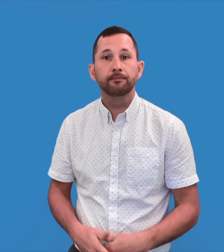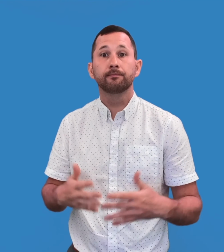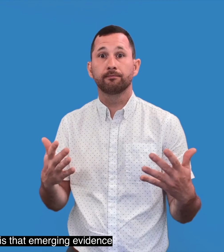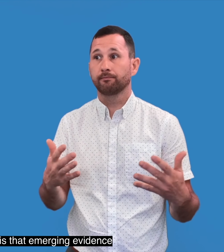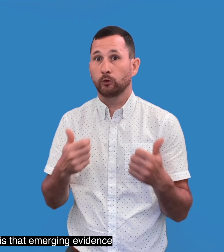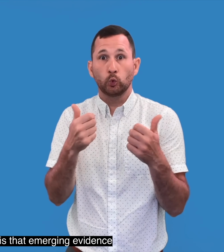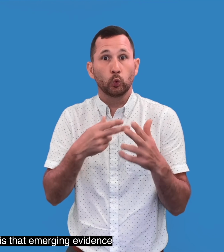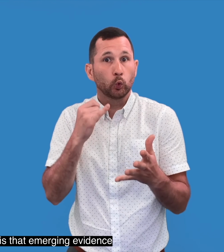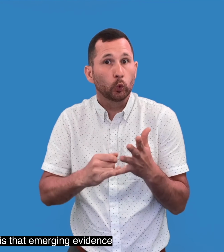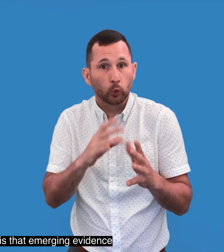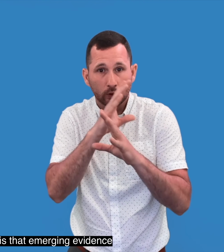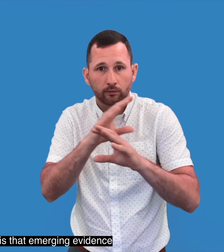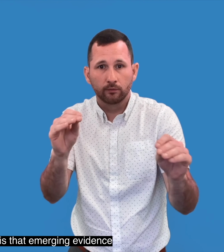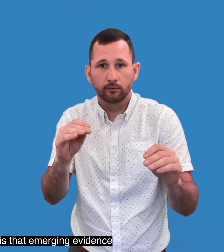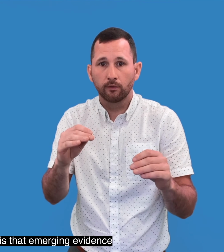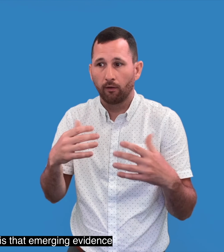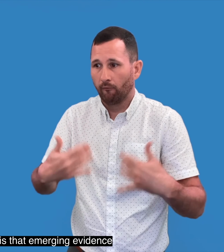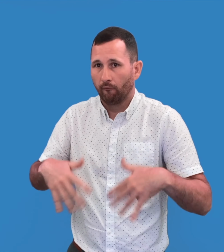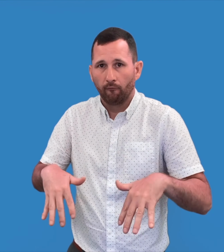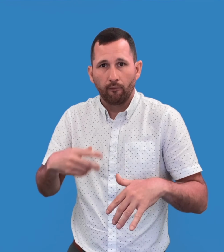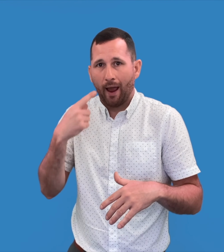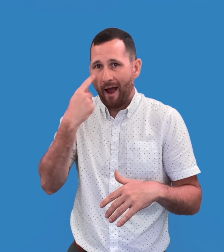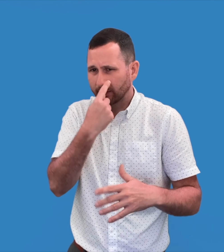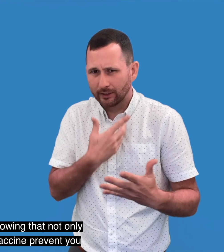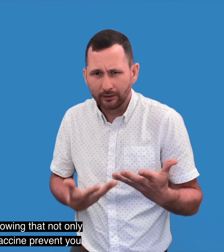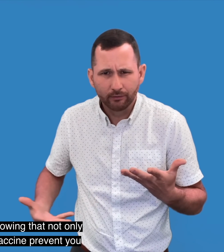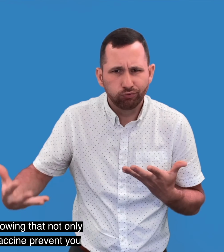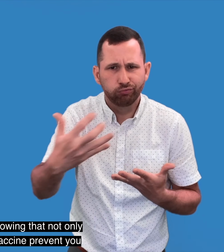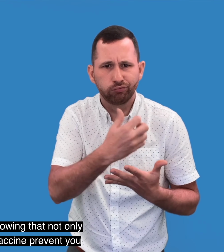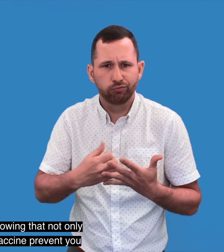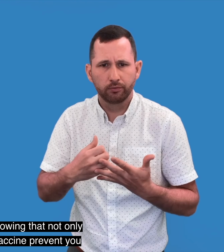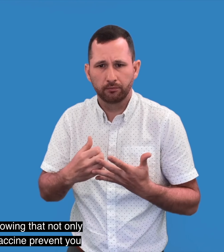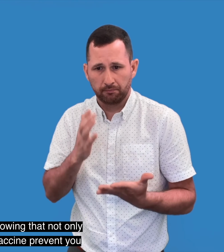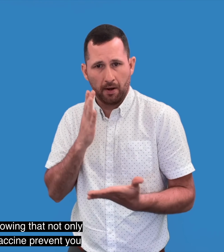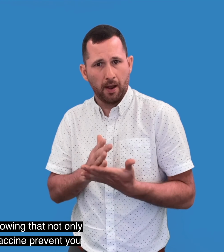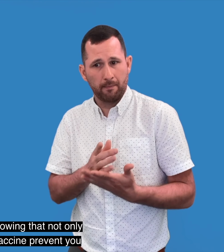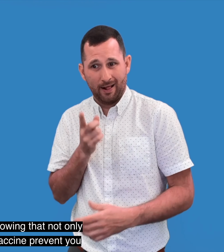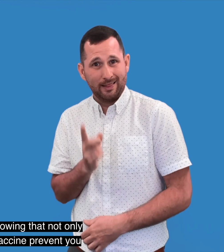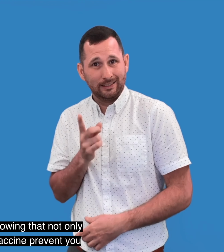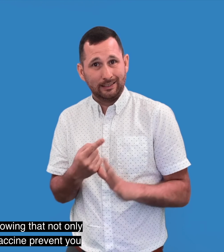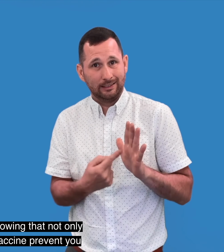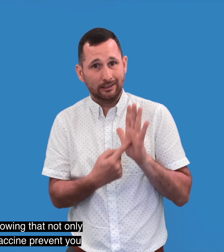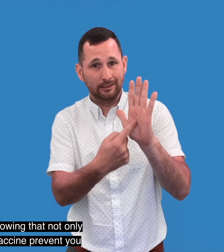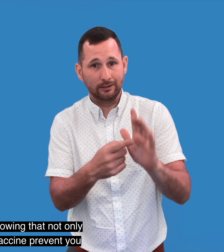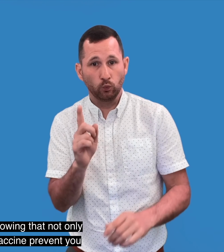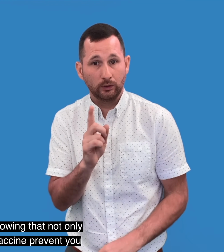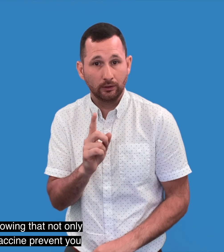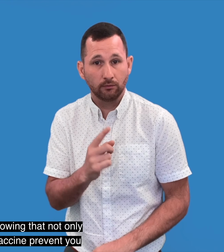The good news is that emerging evidence is now showing that not only will the vaccine prevent you